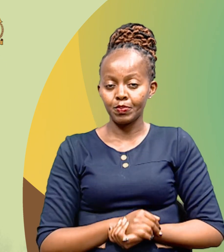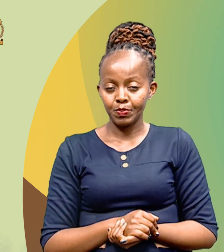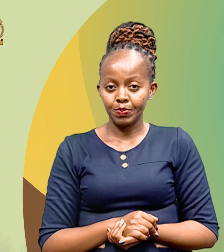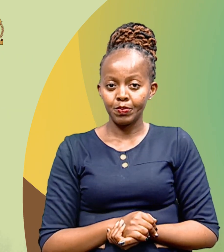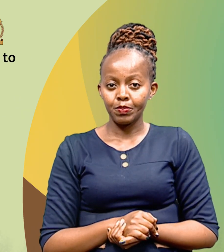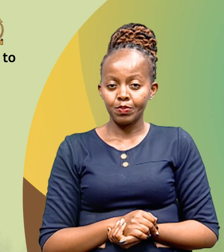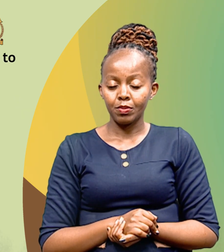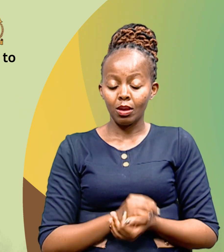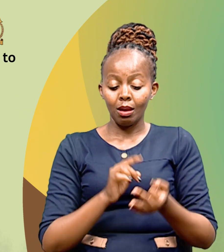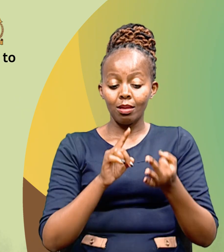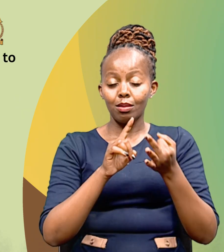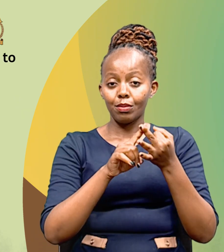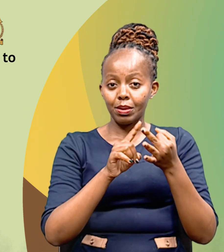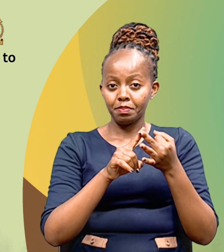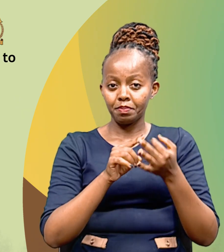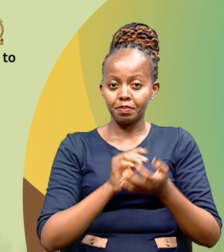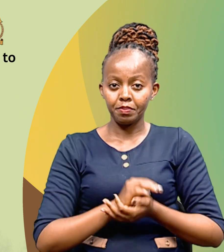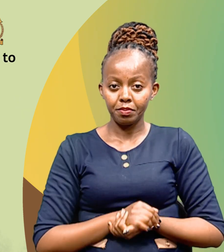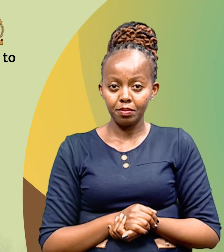3.